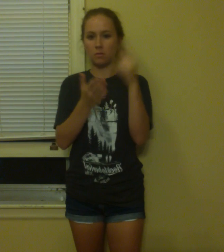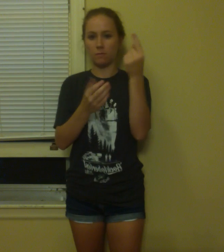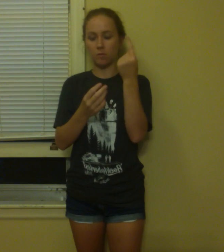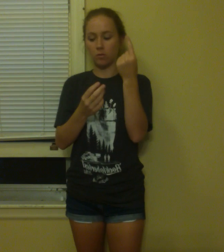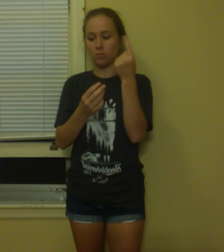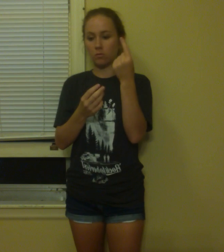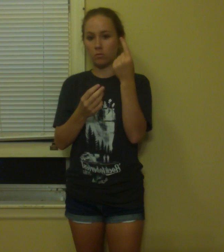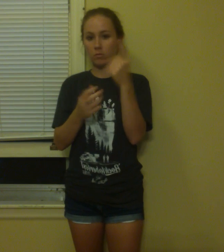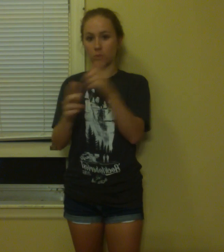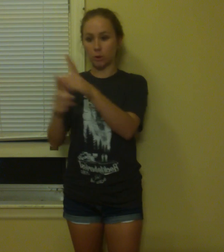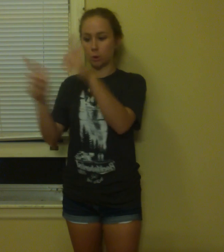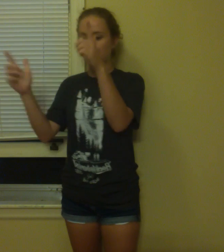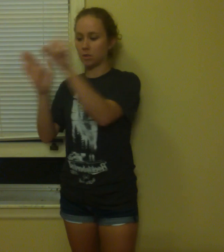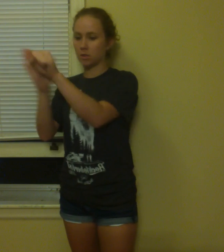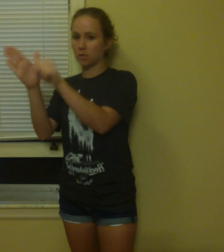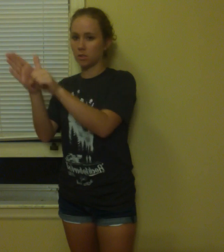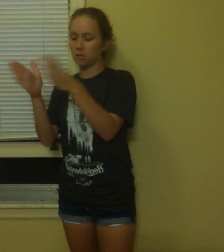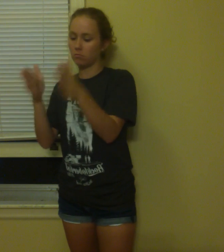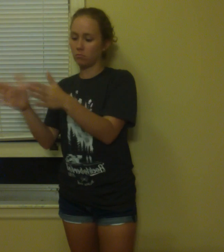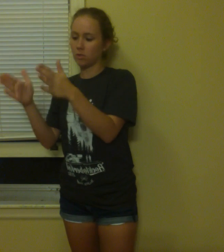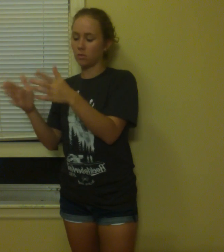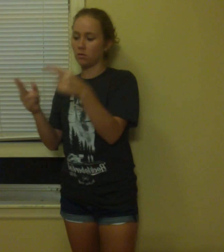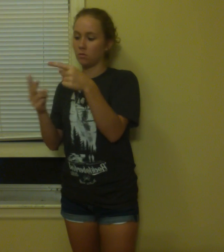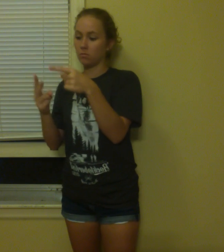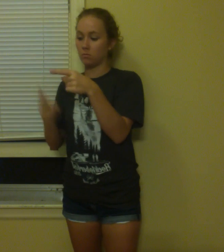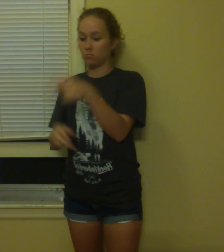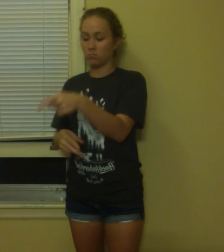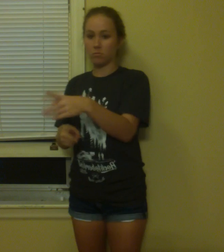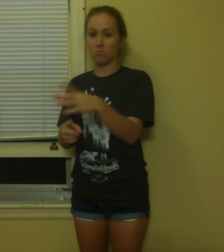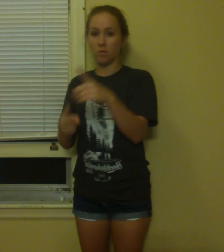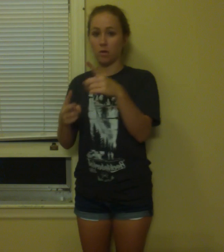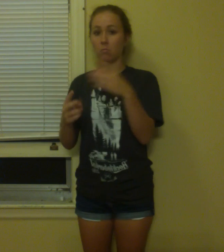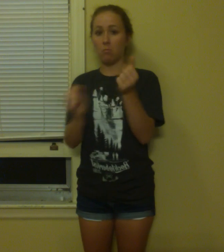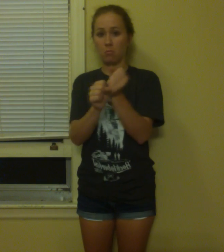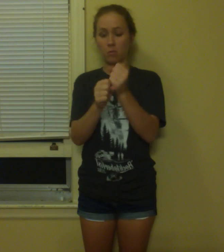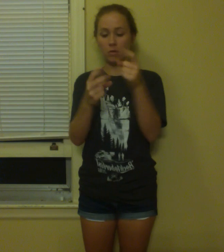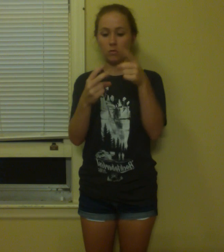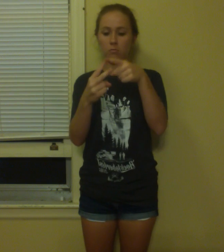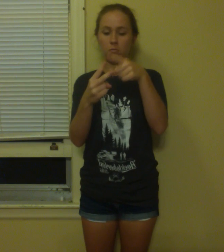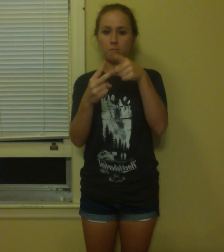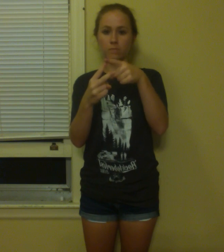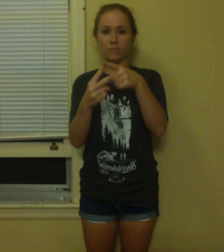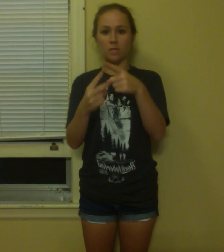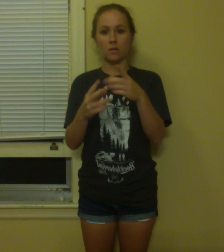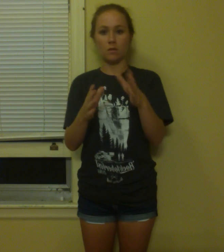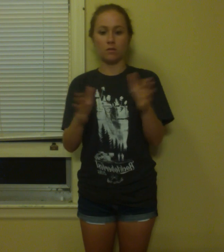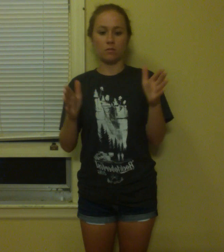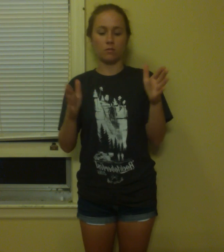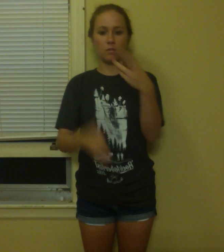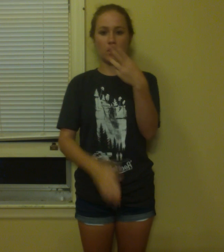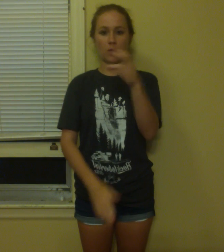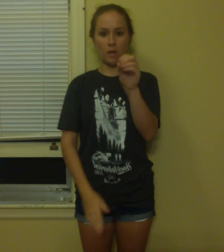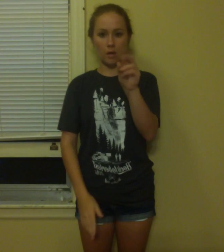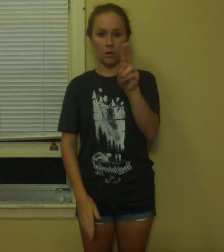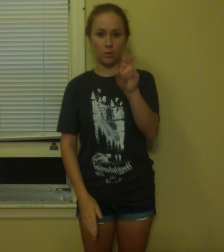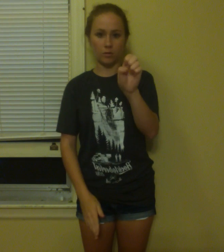today as the House of Representatives, right? Where the bigger you are in population, the more people you have in your state, the more